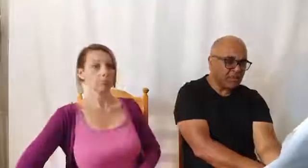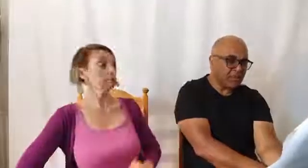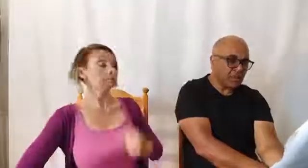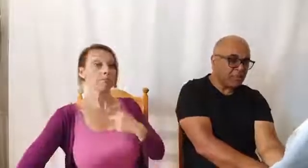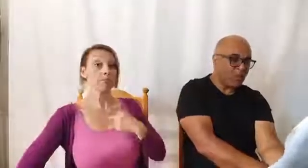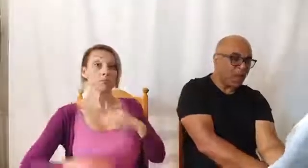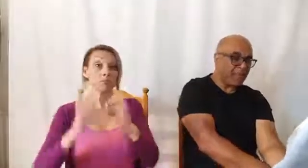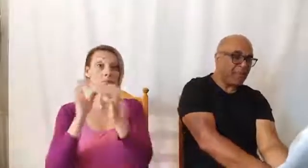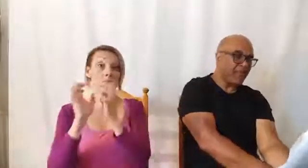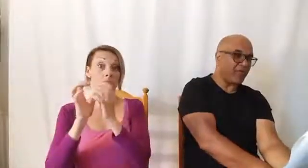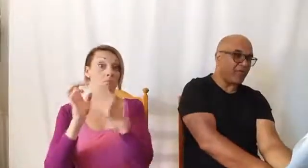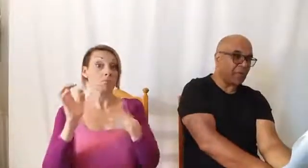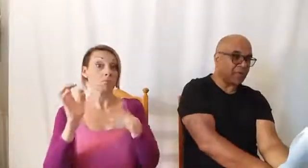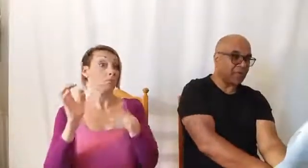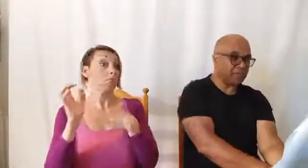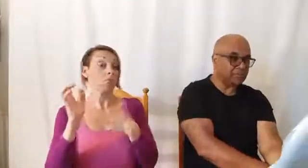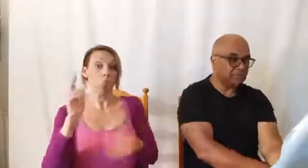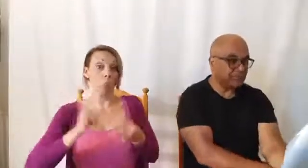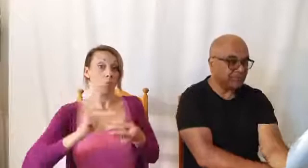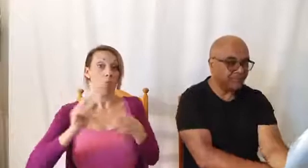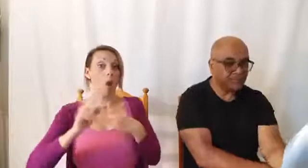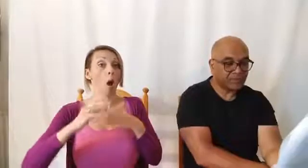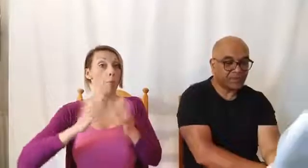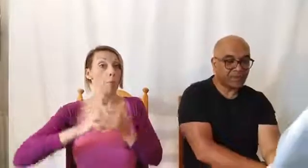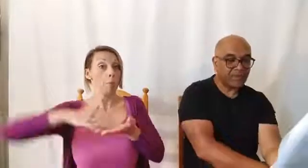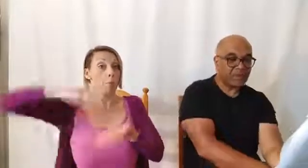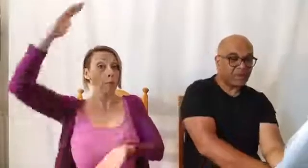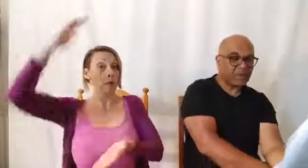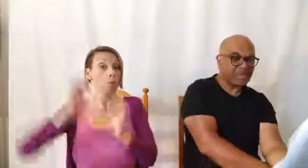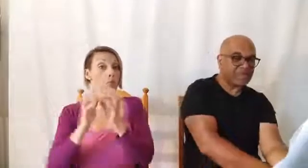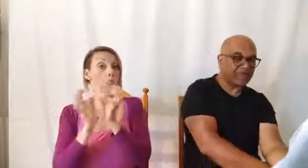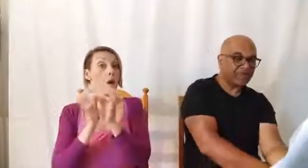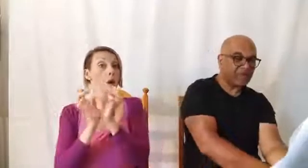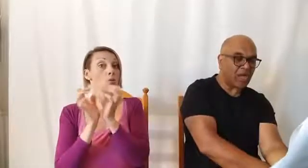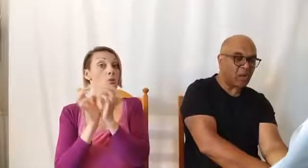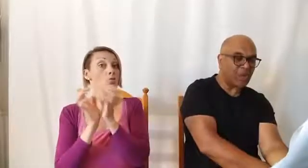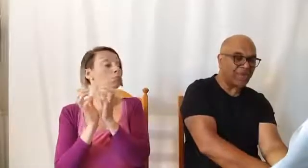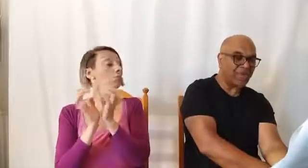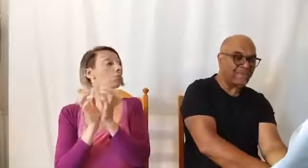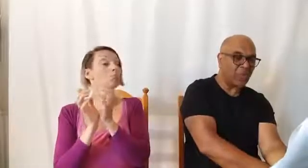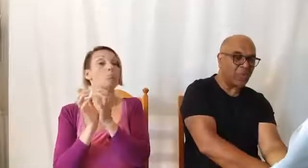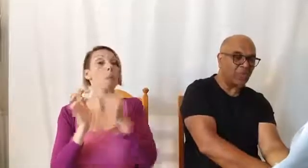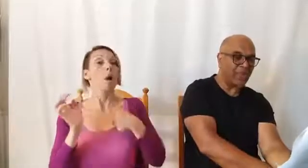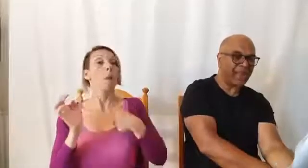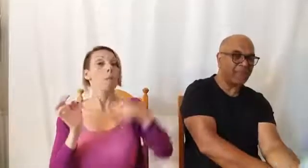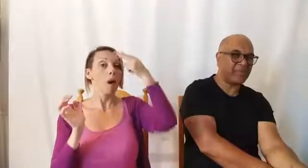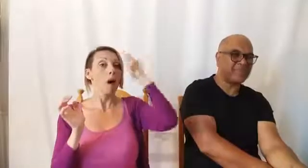"I'm quite big for a barnacle. And I would like to have you know my name is not Boy, but it's